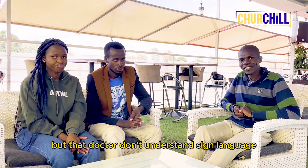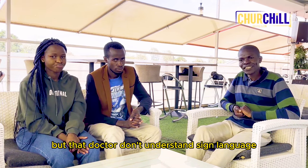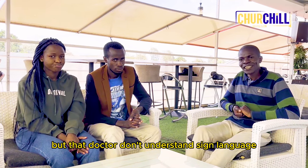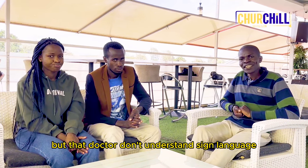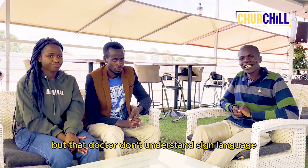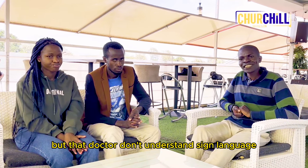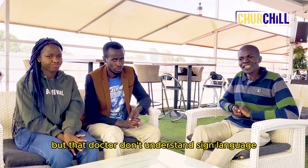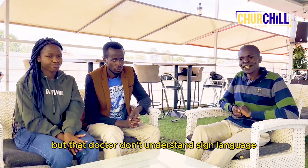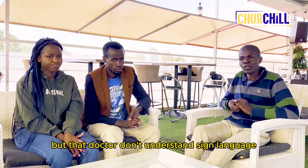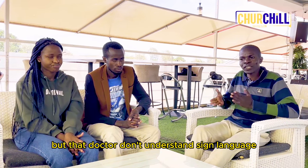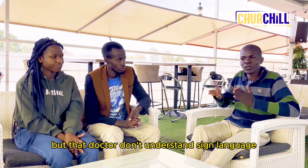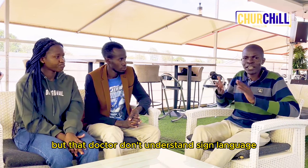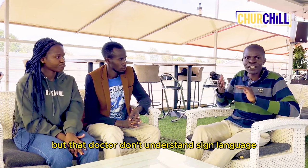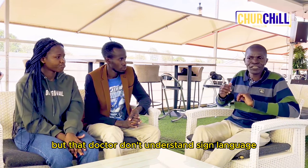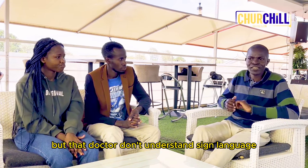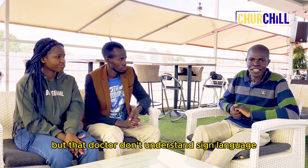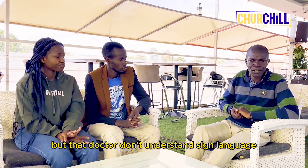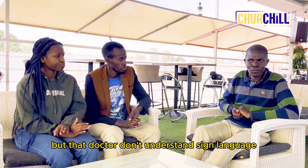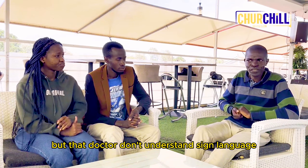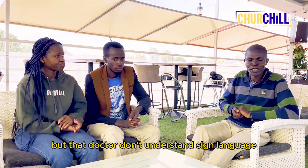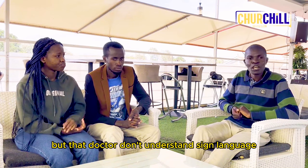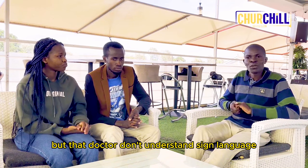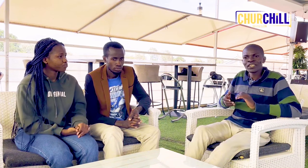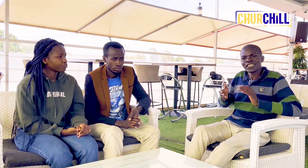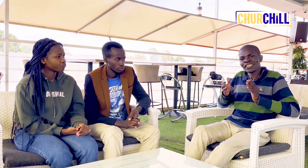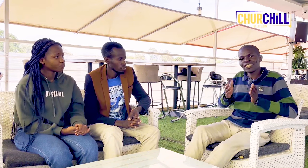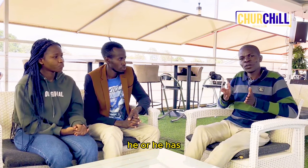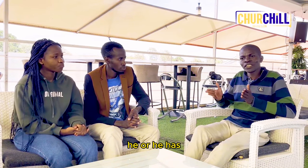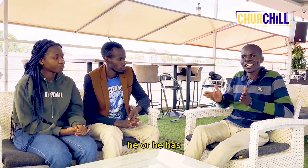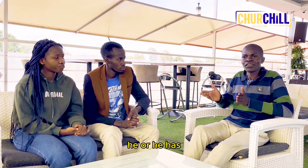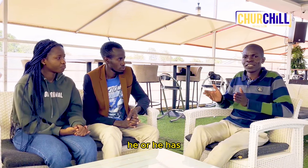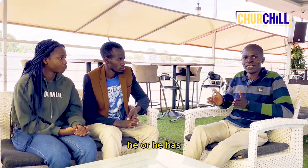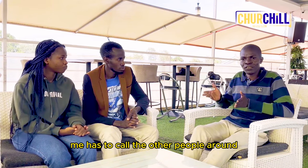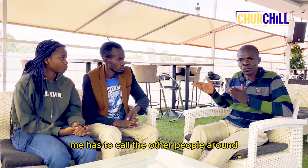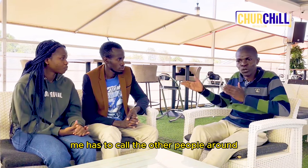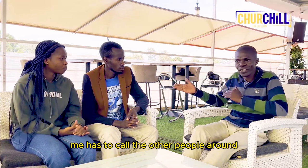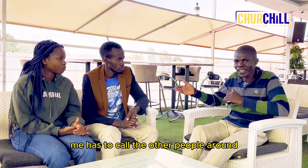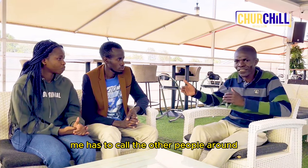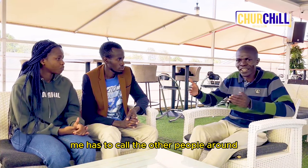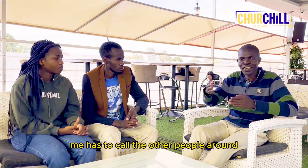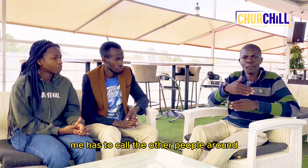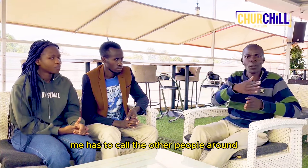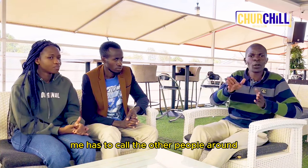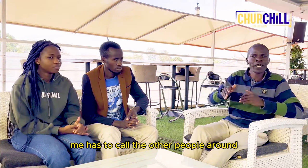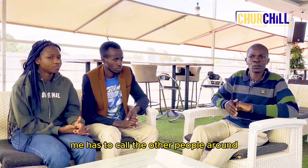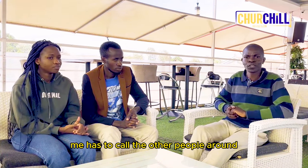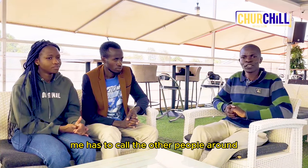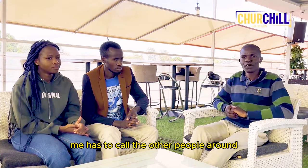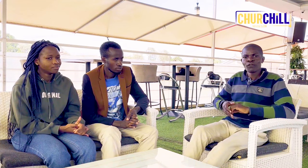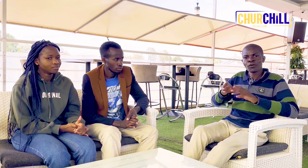But that doctor don't understand sign language. He or she has to call the other people around for